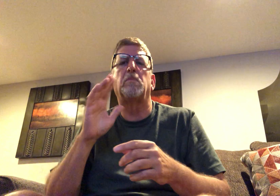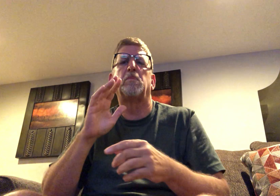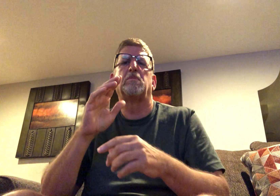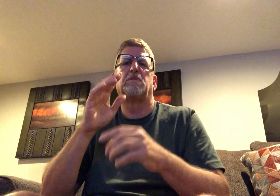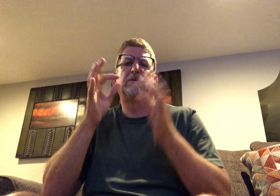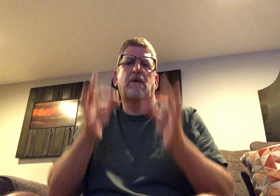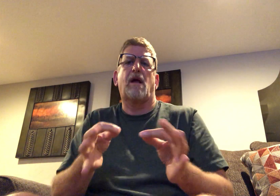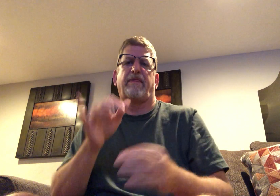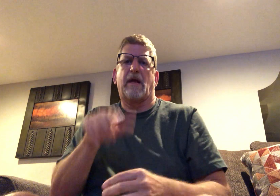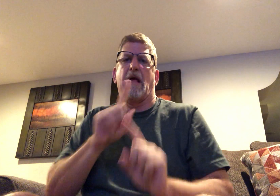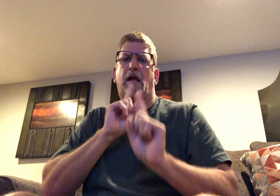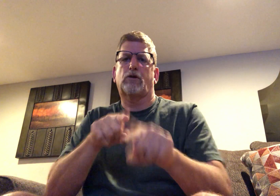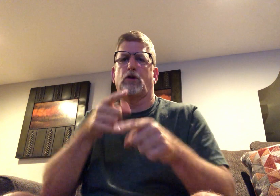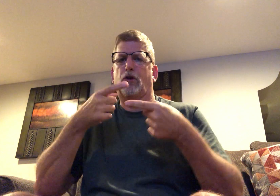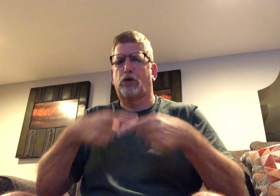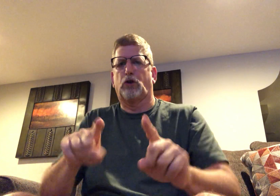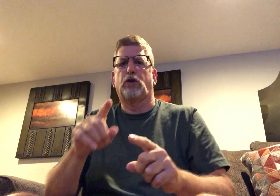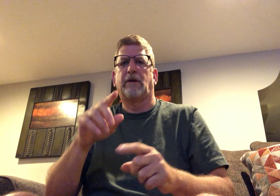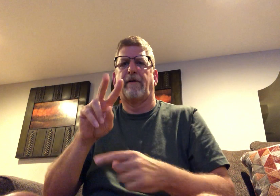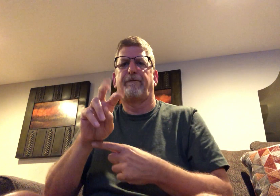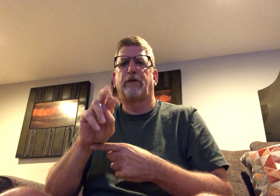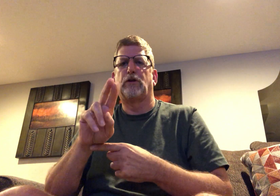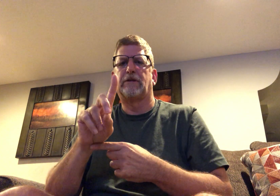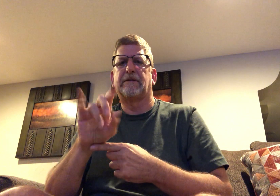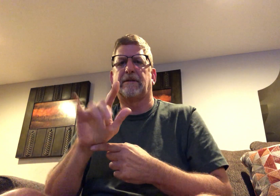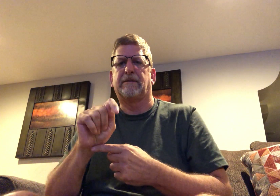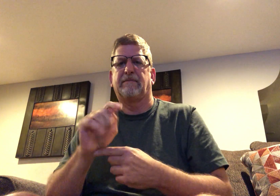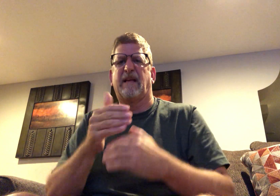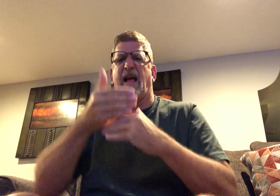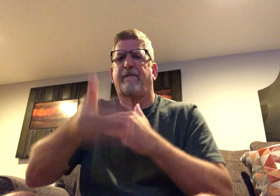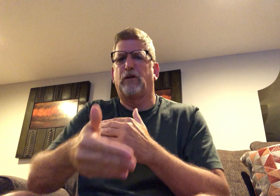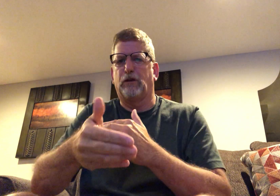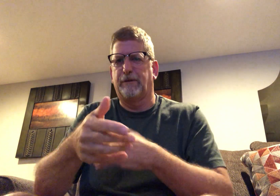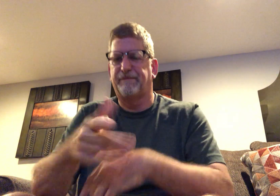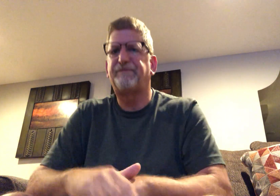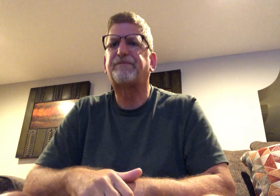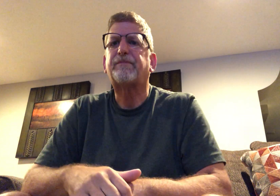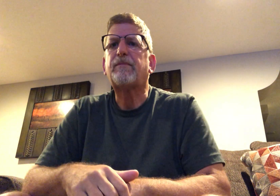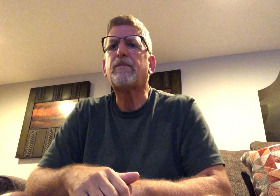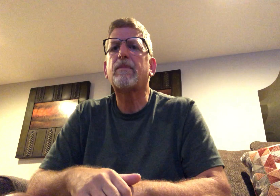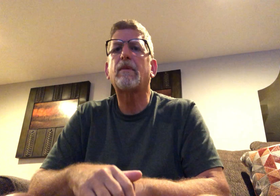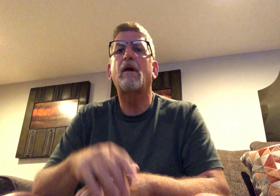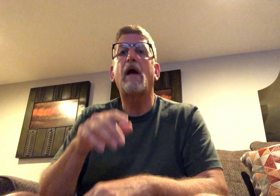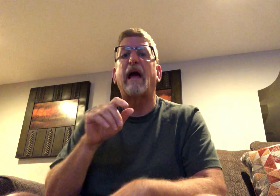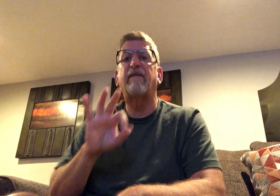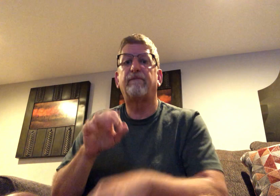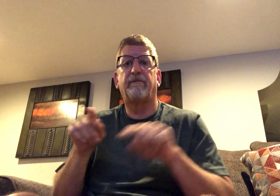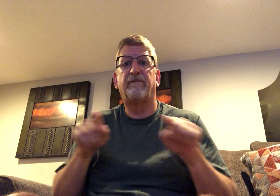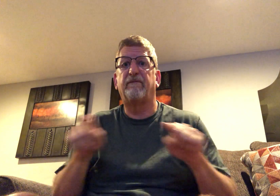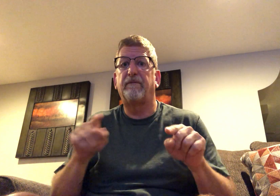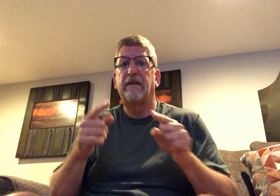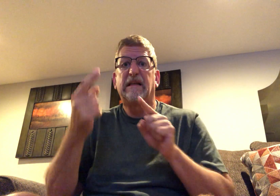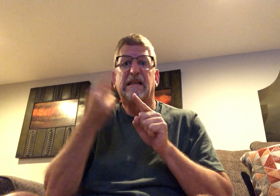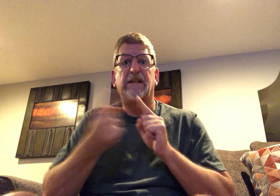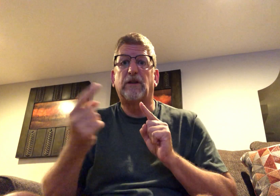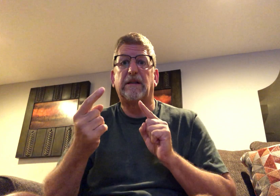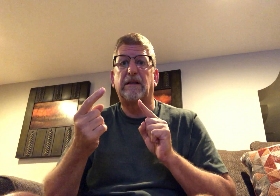major proportions. Are you done now? Because you haven't No, said I'm not anything. done now. You can't just talk the whole time, Rudy. You can't say that everything I said